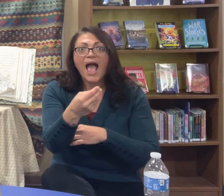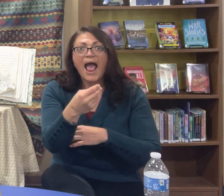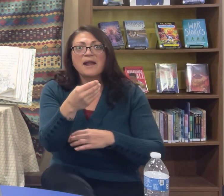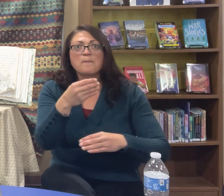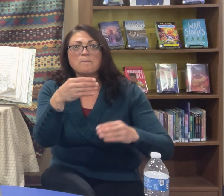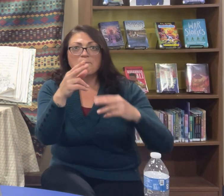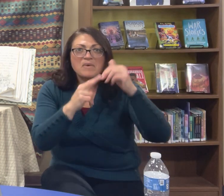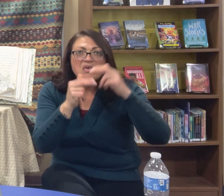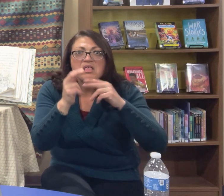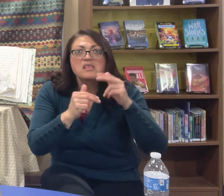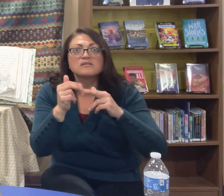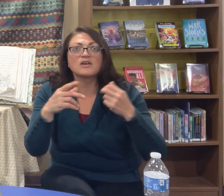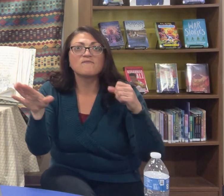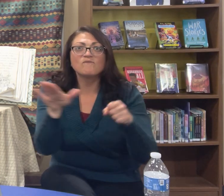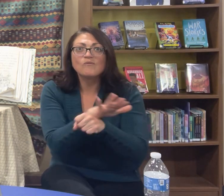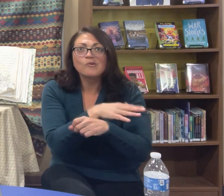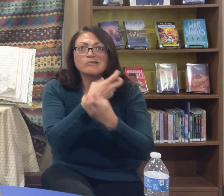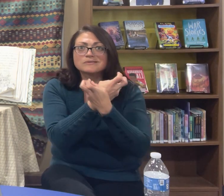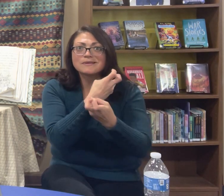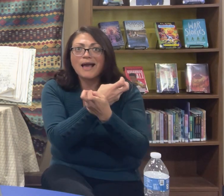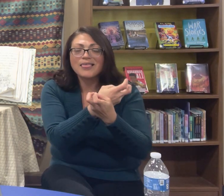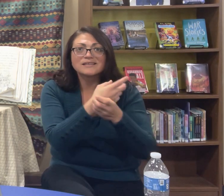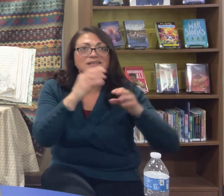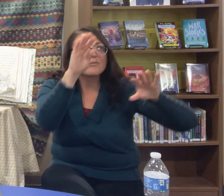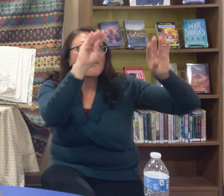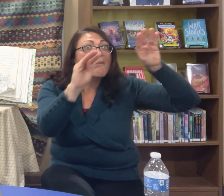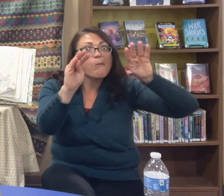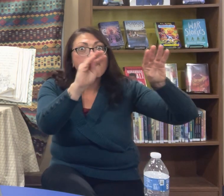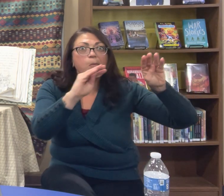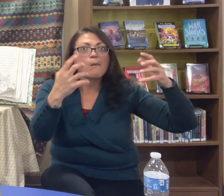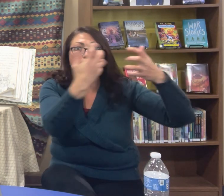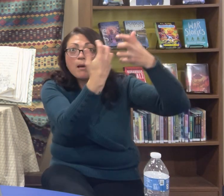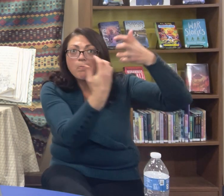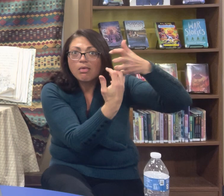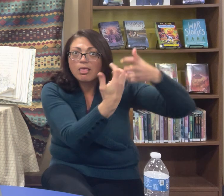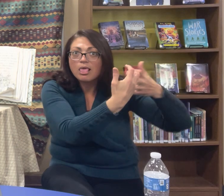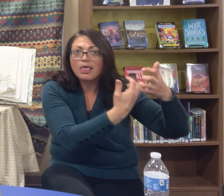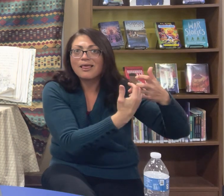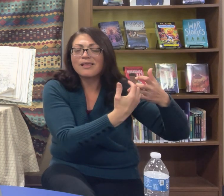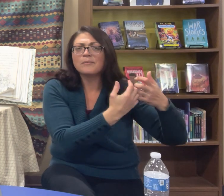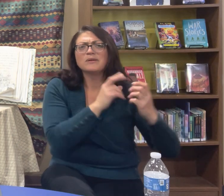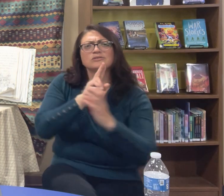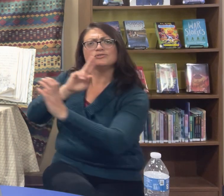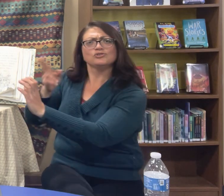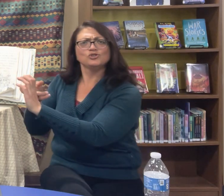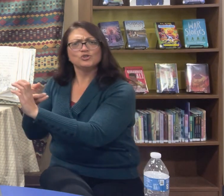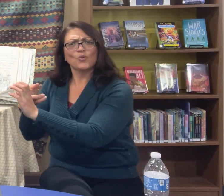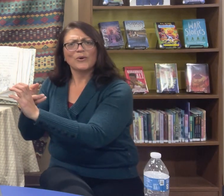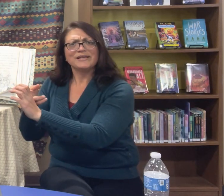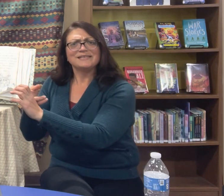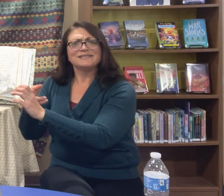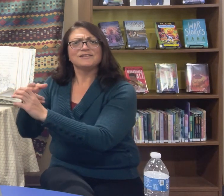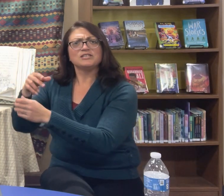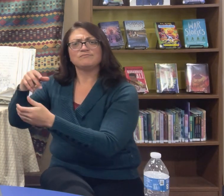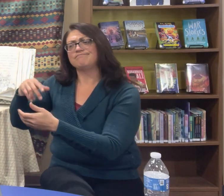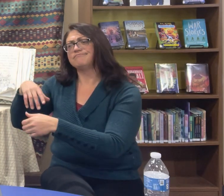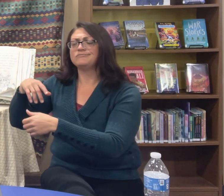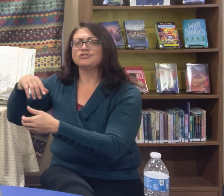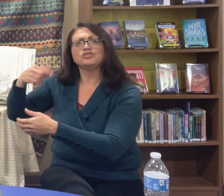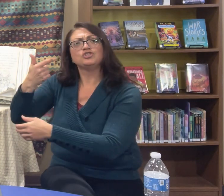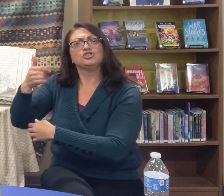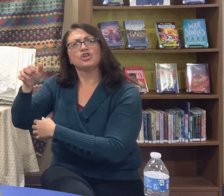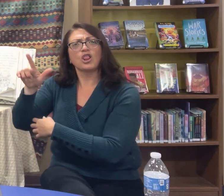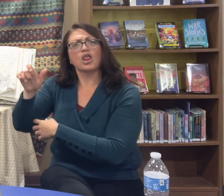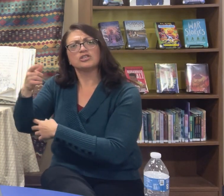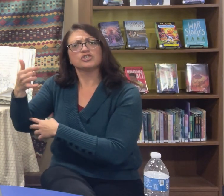a jigsaw puzzle, she couldn't join the Geological Society of London. Women were not allowed.